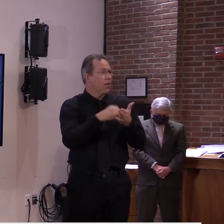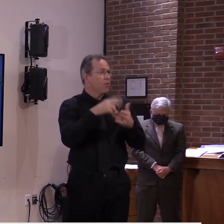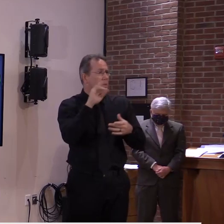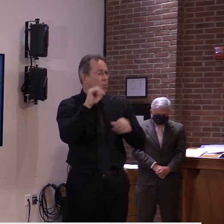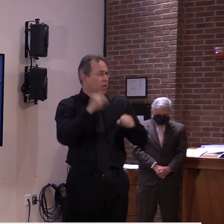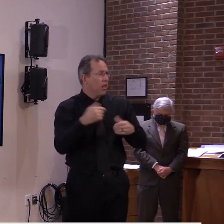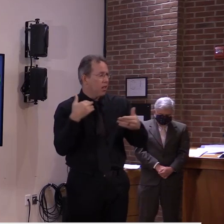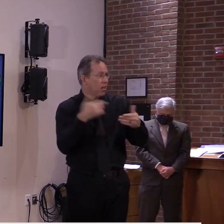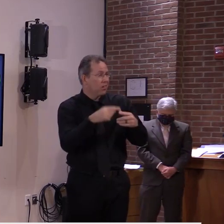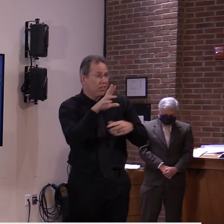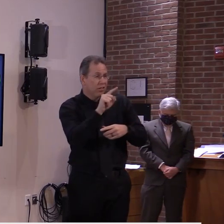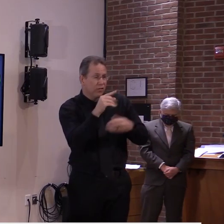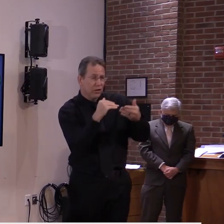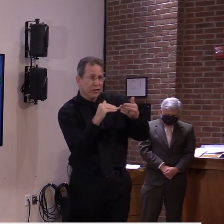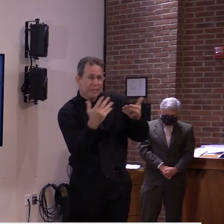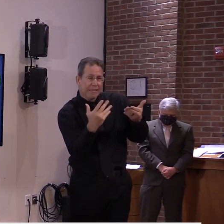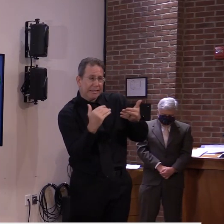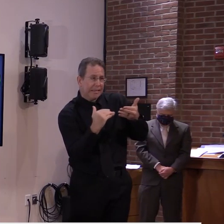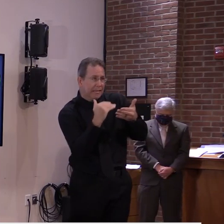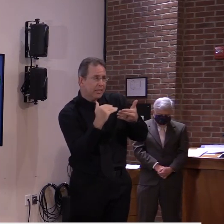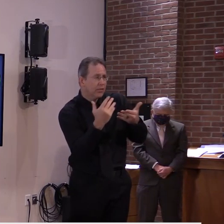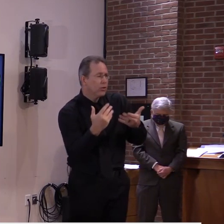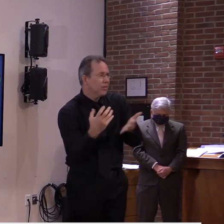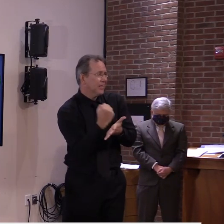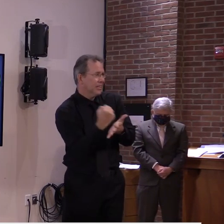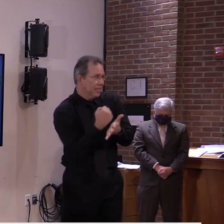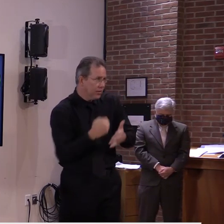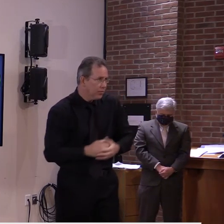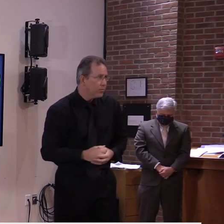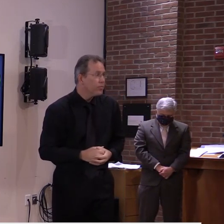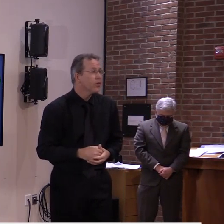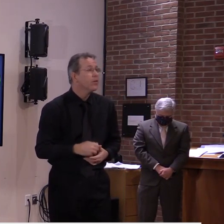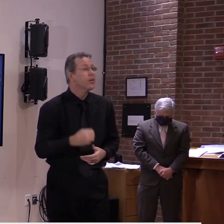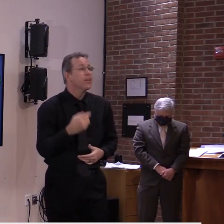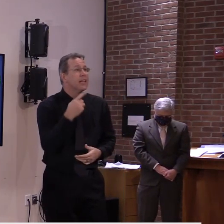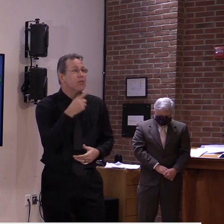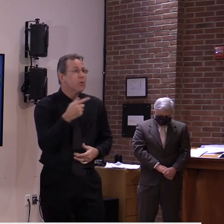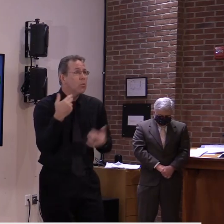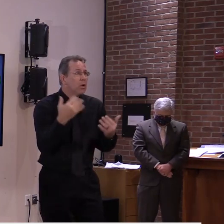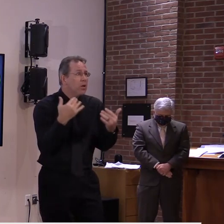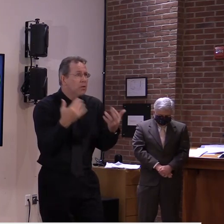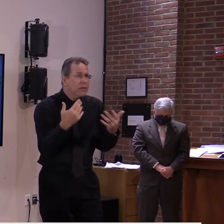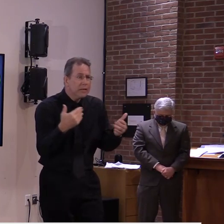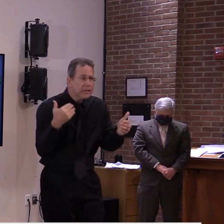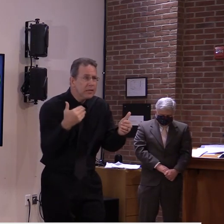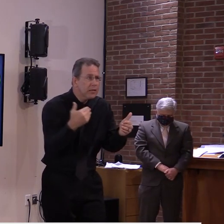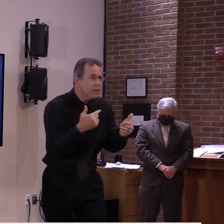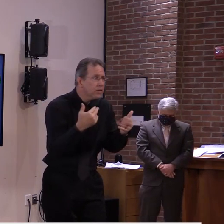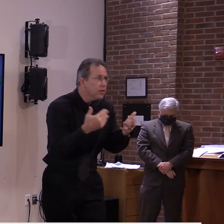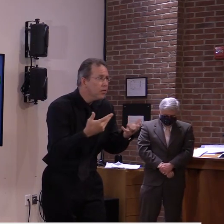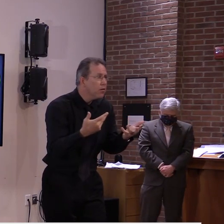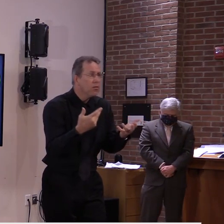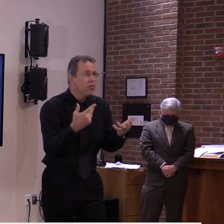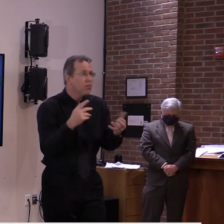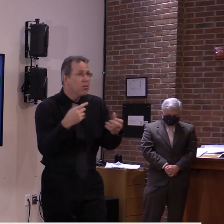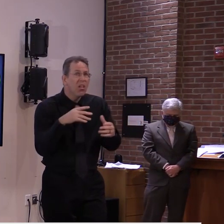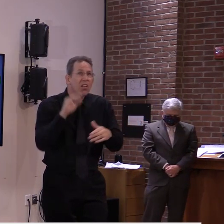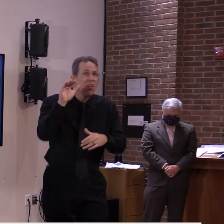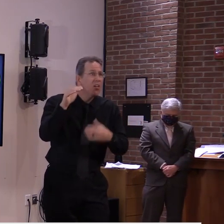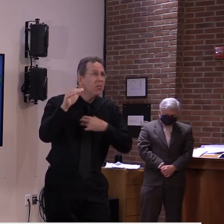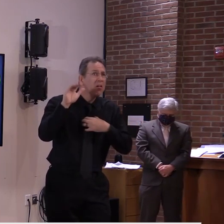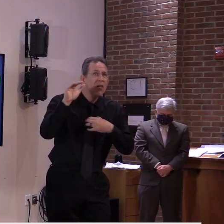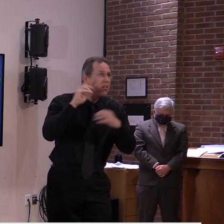those weeks. So just because somebody's going through an adjudication or an appeal does not mean that they will lose out on benefits, as long